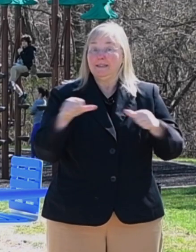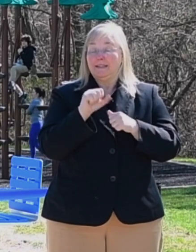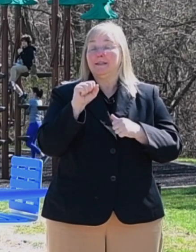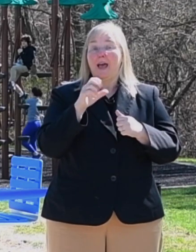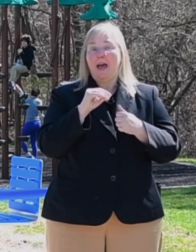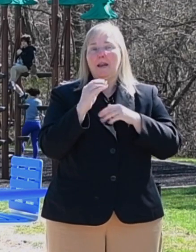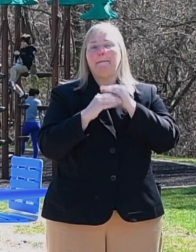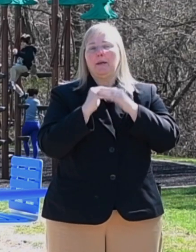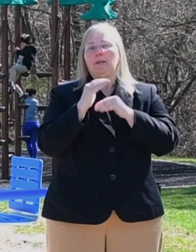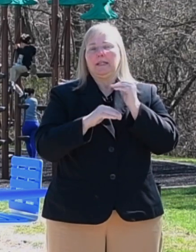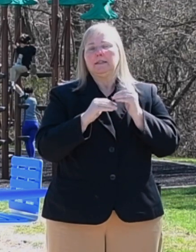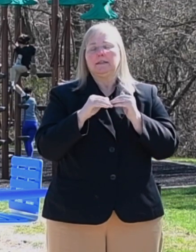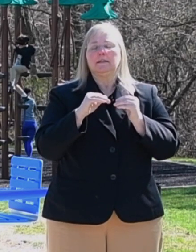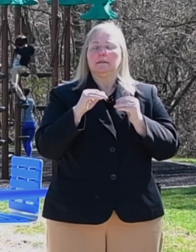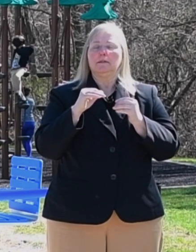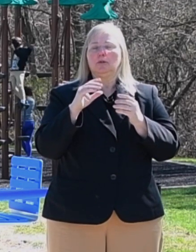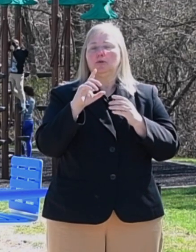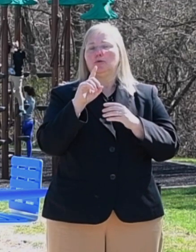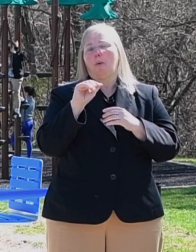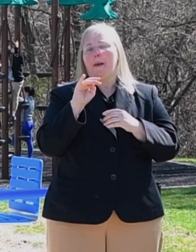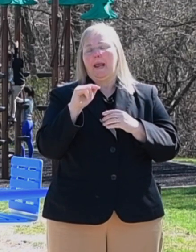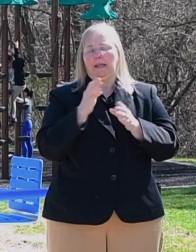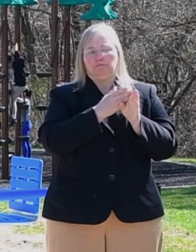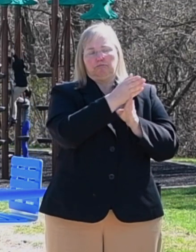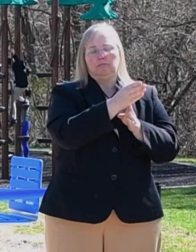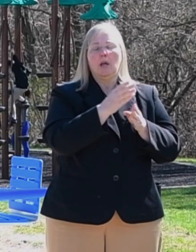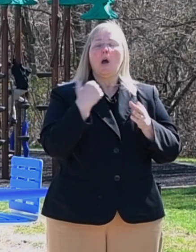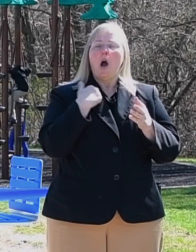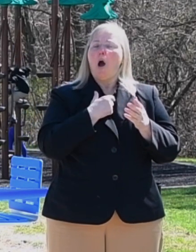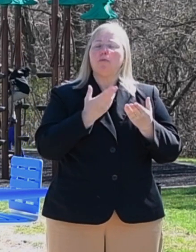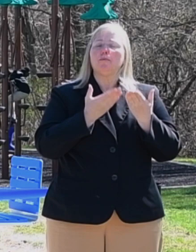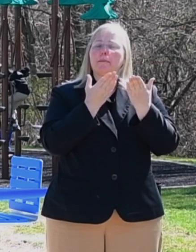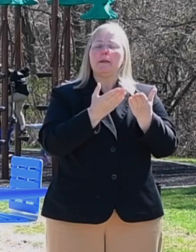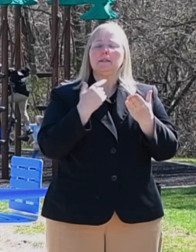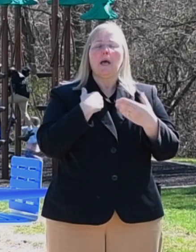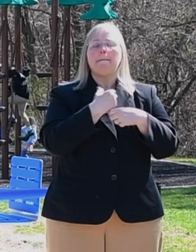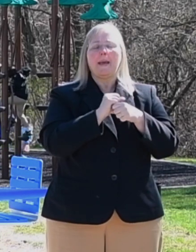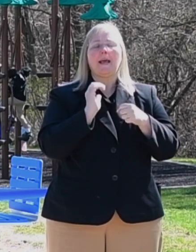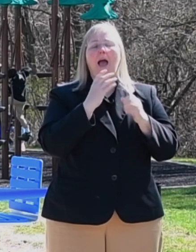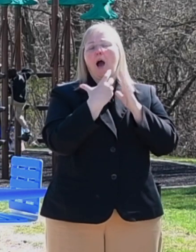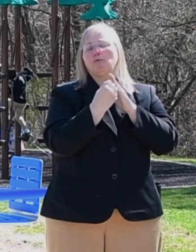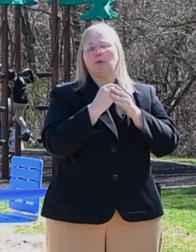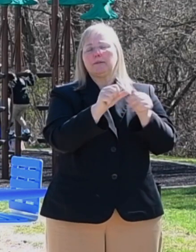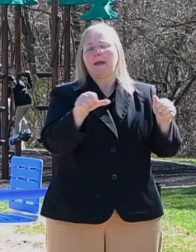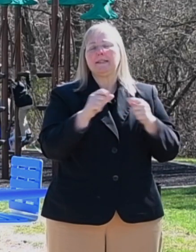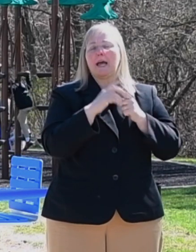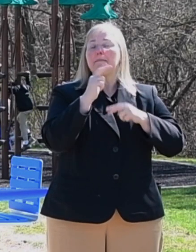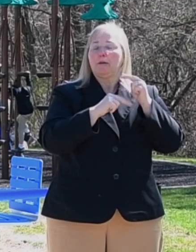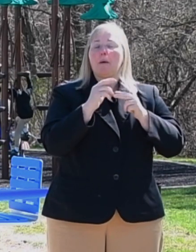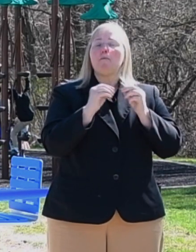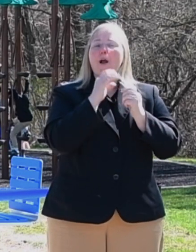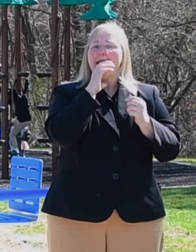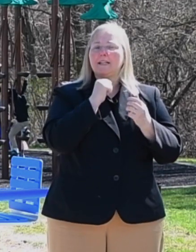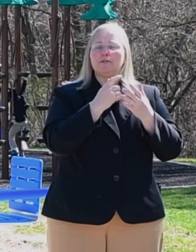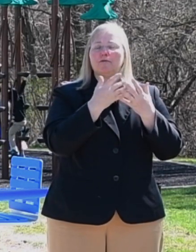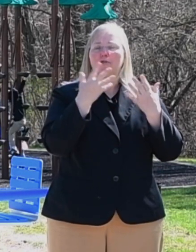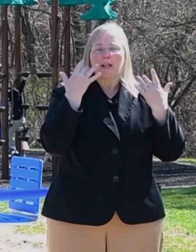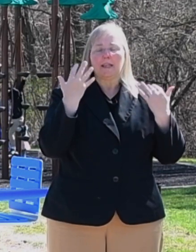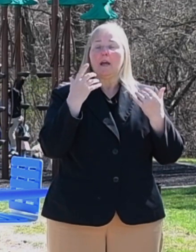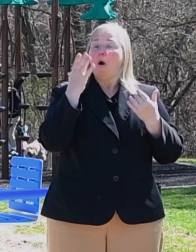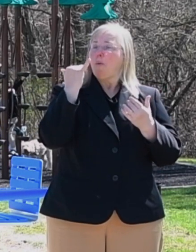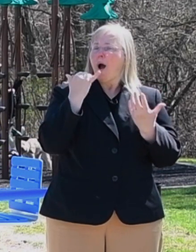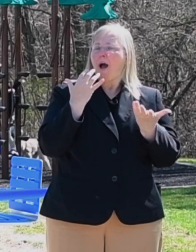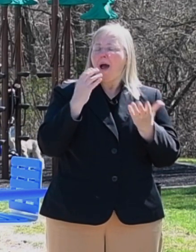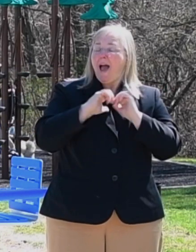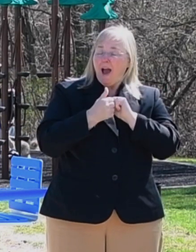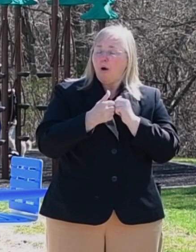The specific recommendation was to make our outdoor spaces and buildings more age-friendly by using universal design concepts in